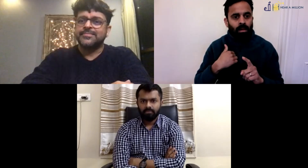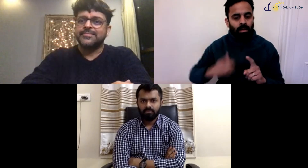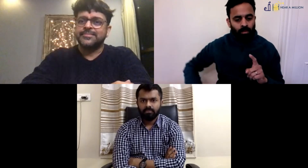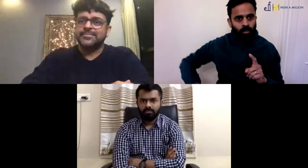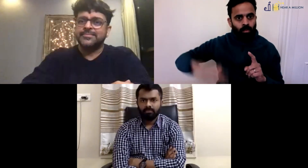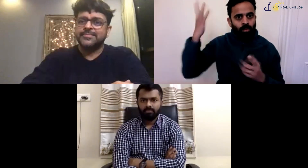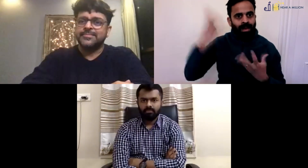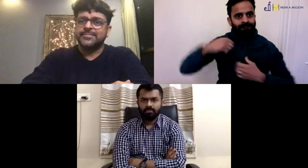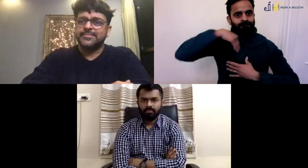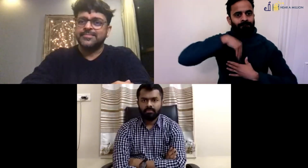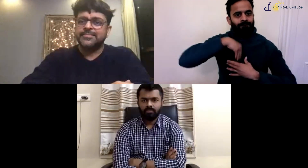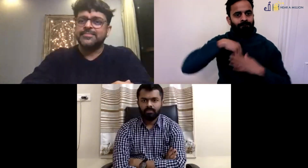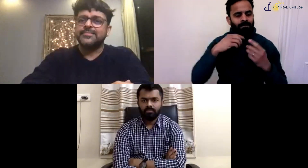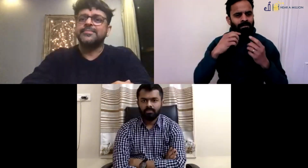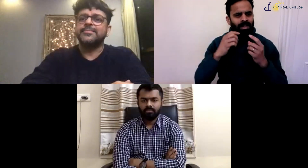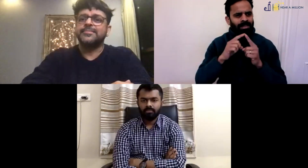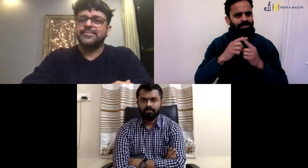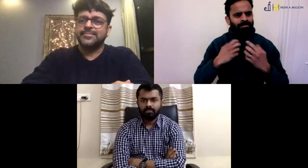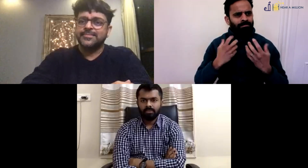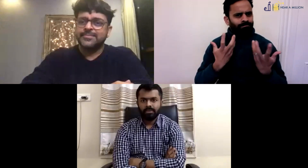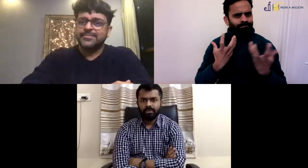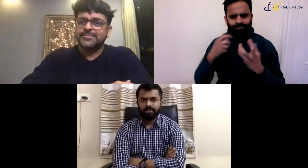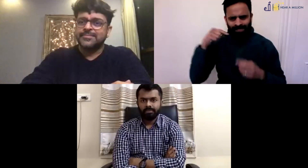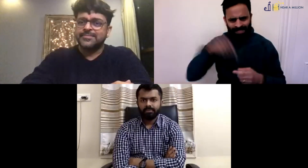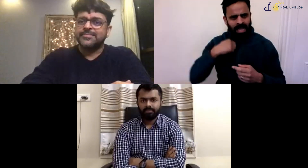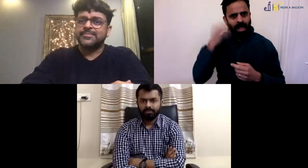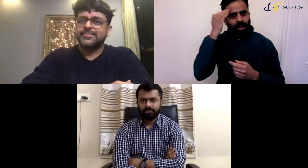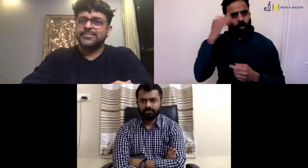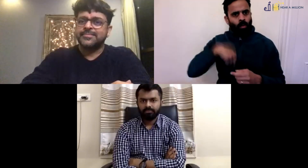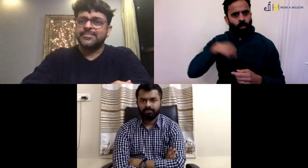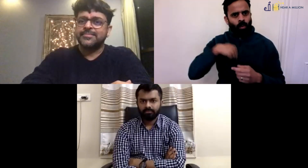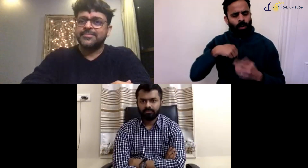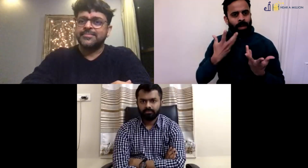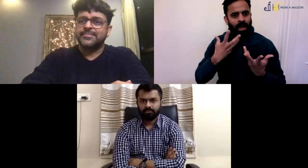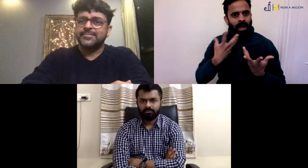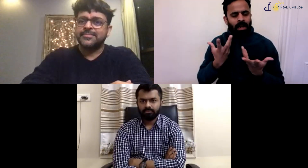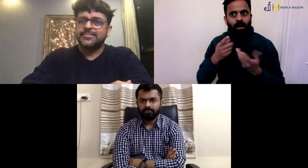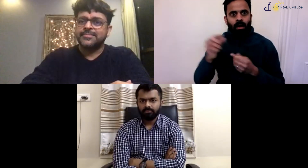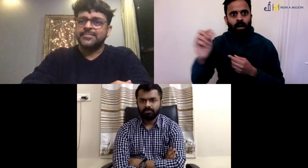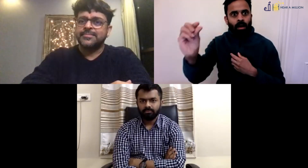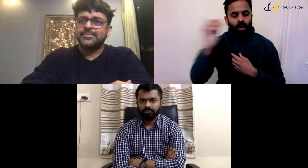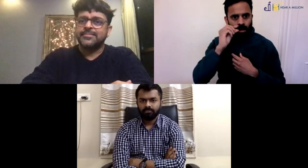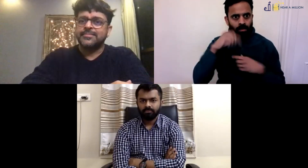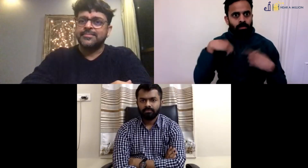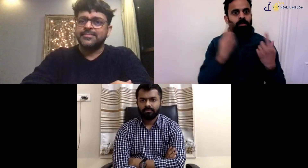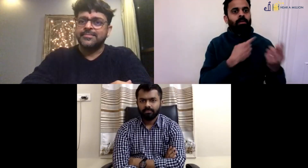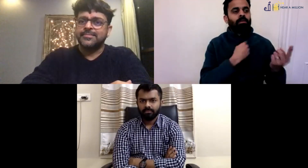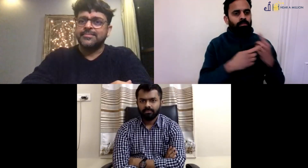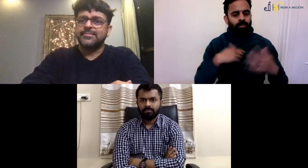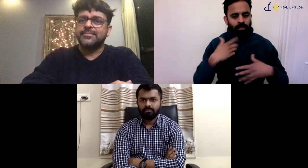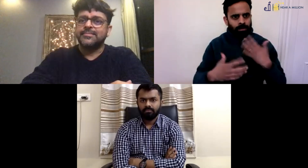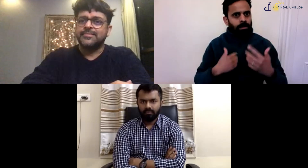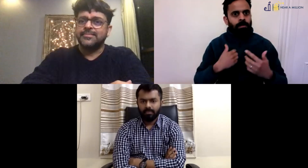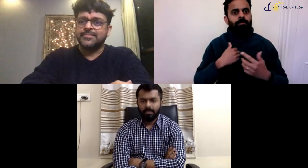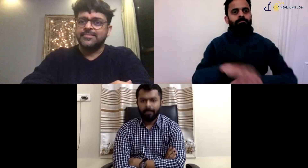life a lot. And growing up, I had so much like in me that I knew something that, but that